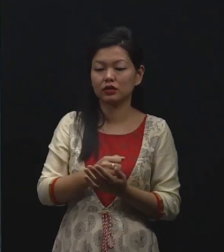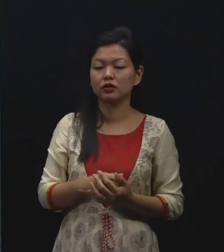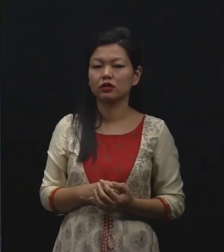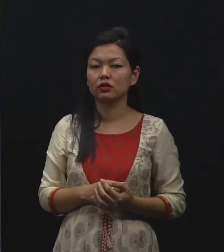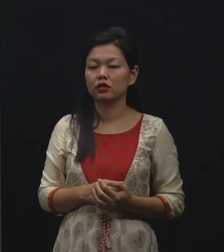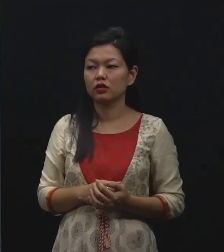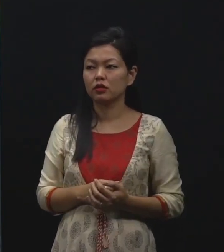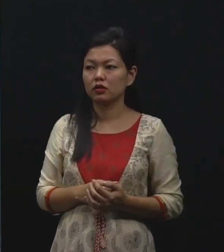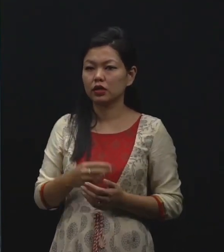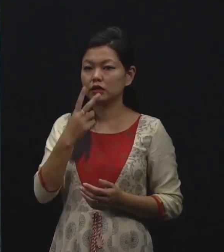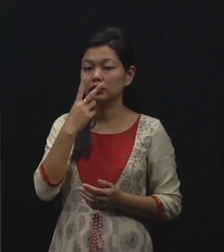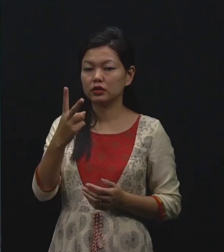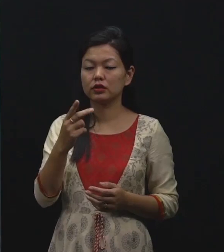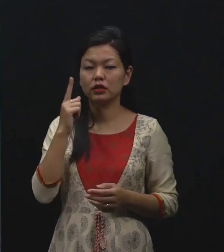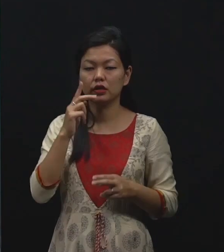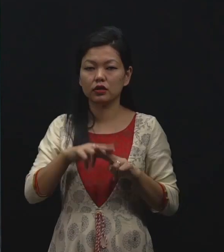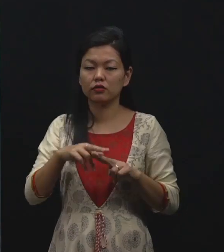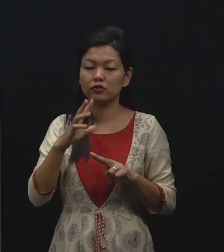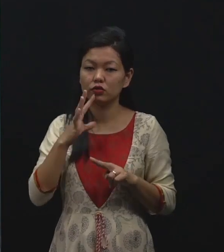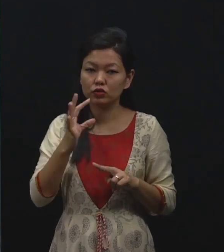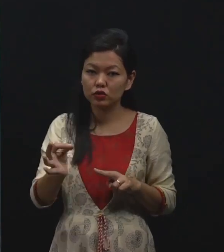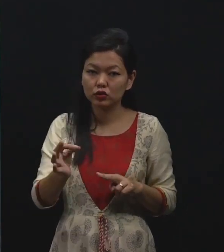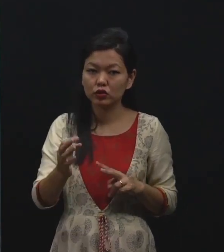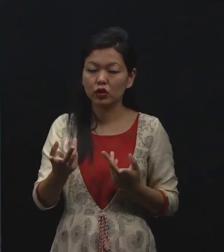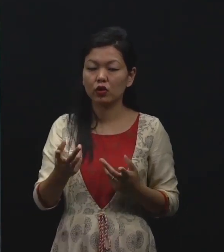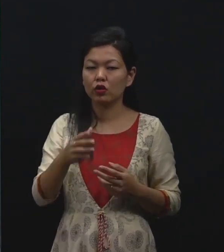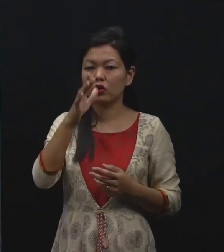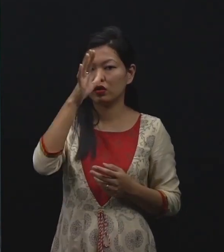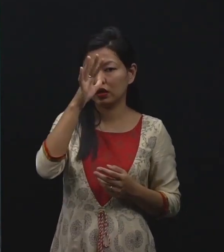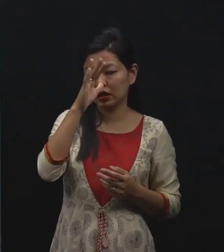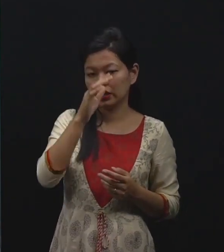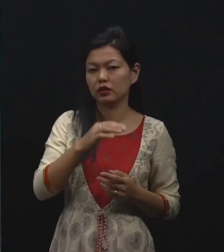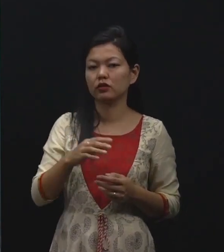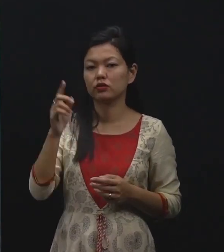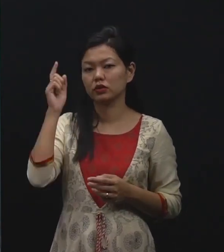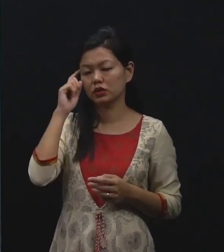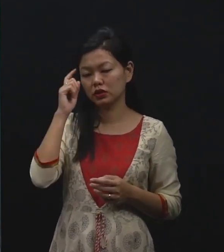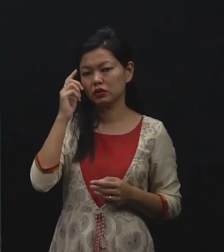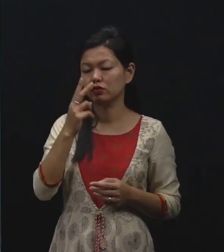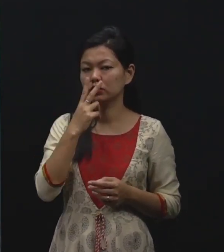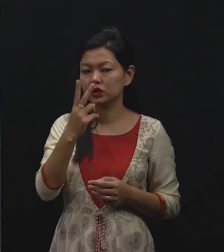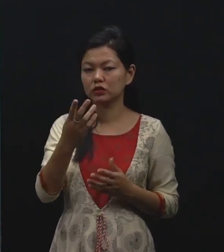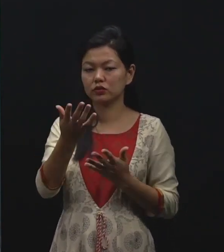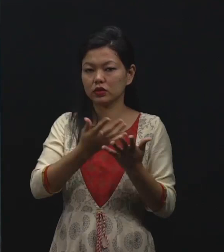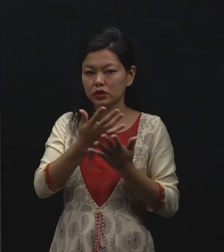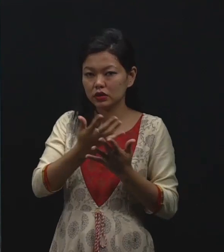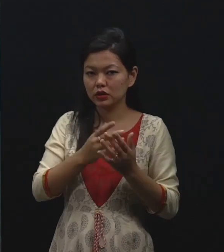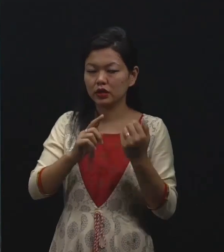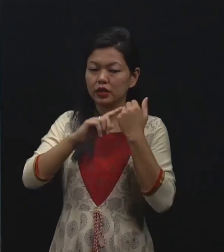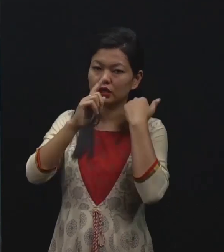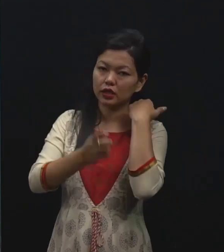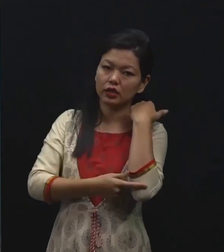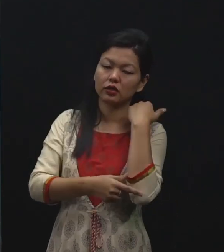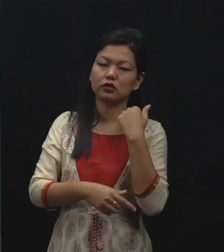okay? They will collect all the evidences, all the witnesses, and they will be produced to the judge, okay? So only when the judge sees all